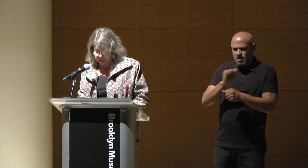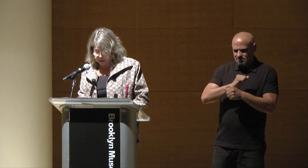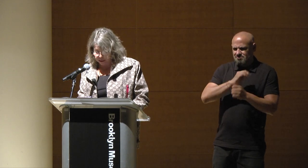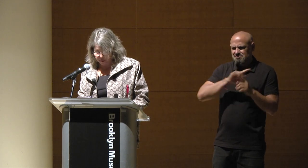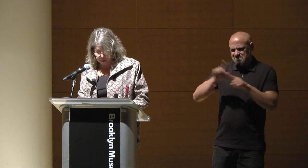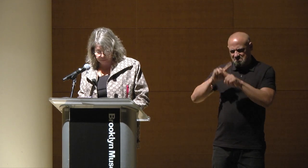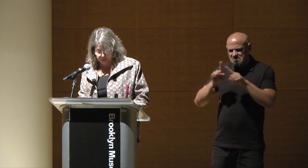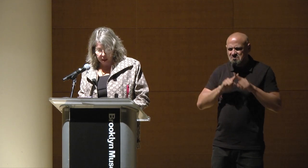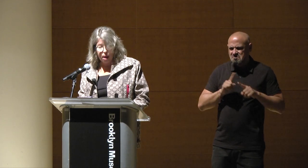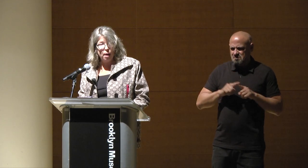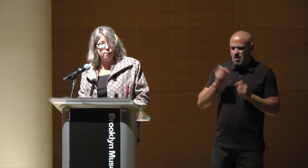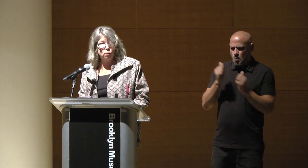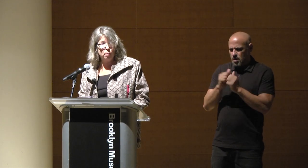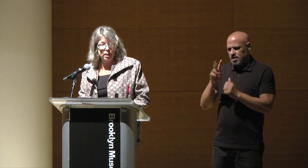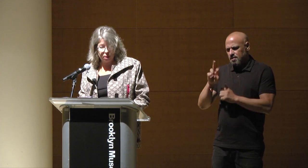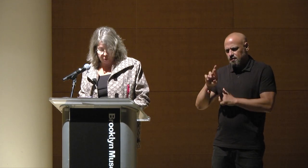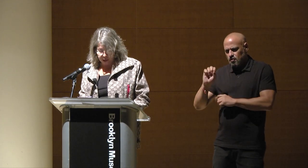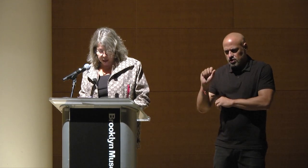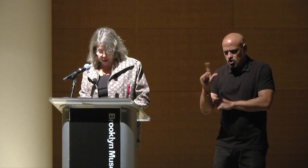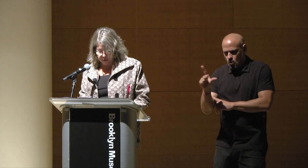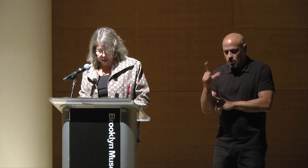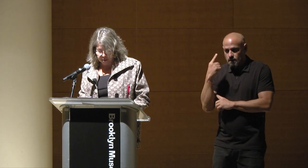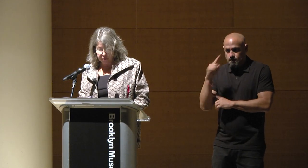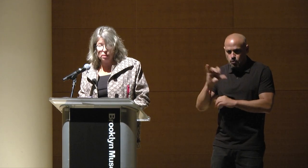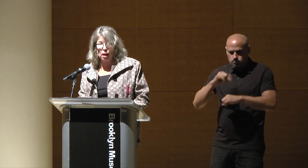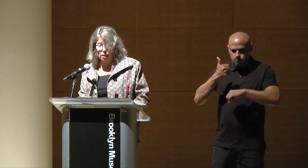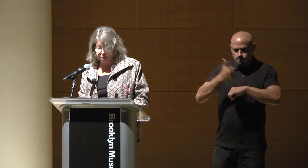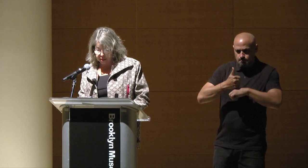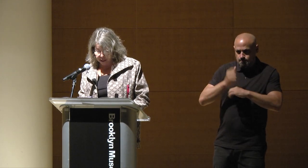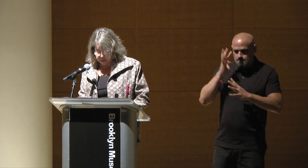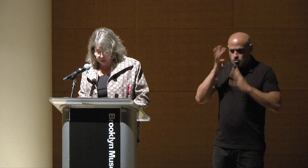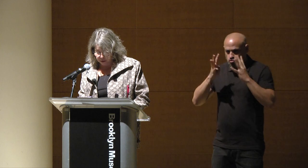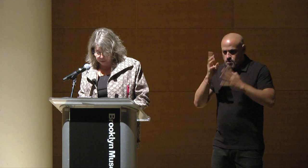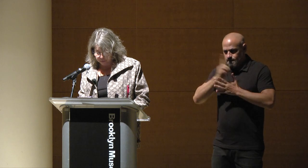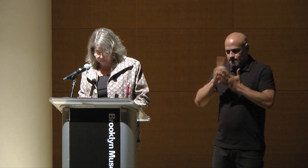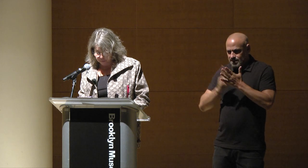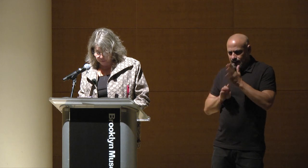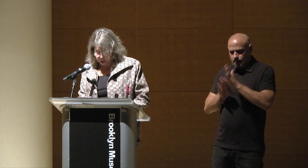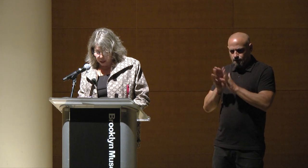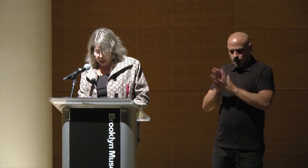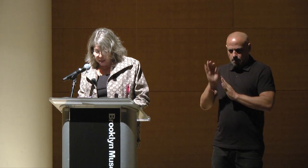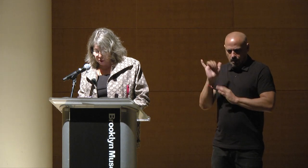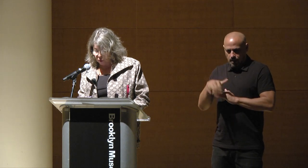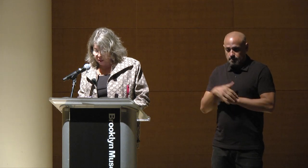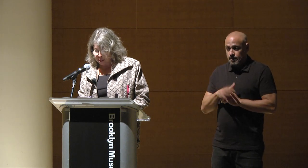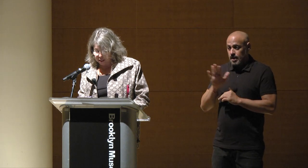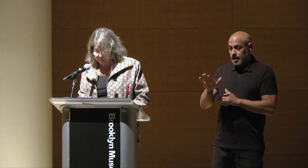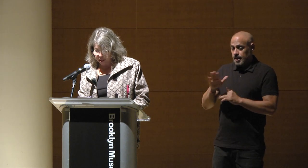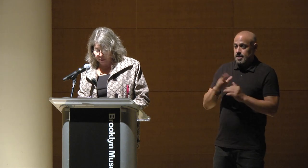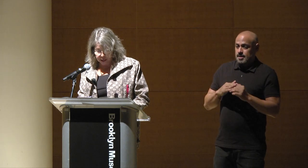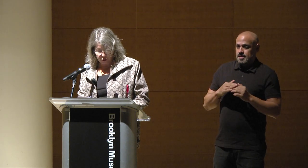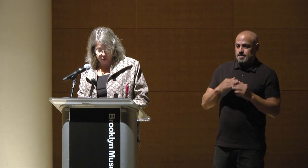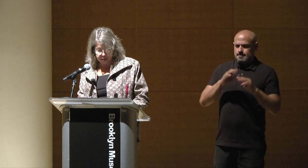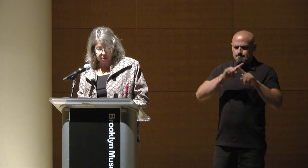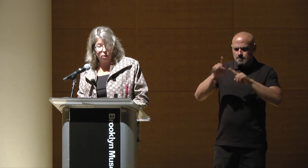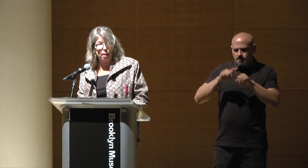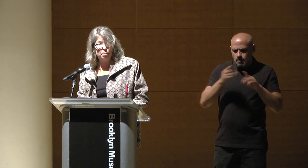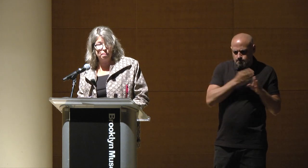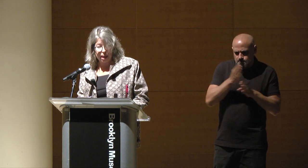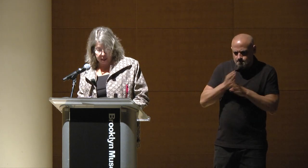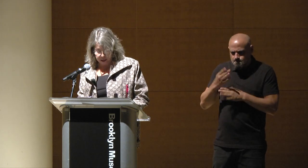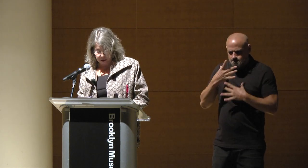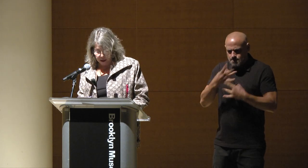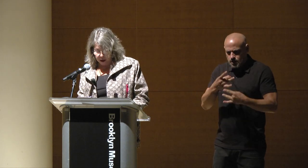the firm's inception, informing the creative and design development. His cross-disciplinary interests